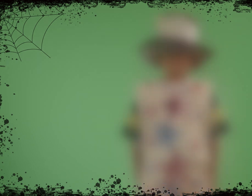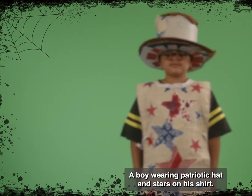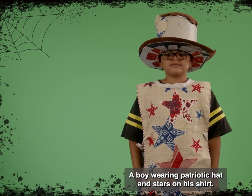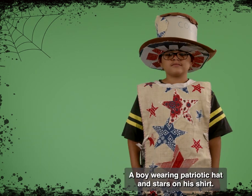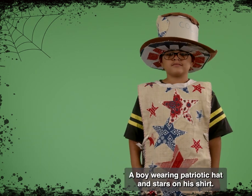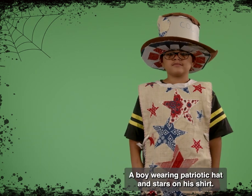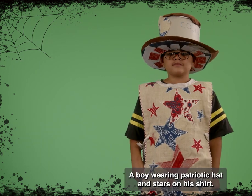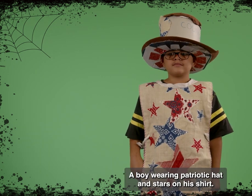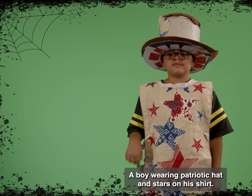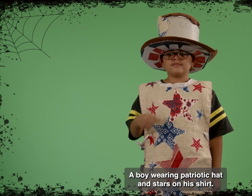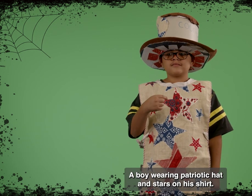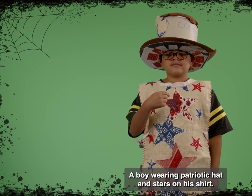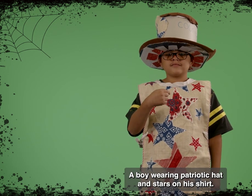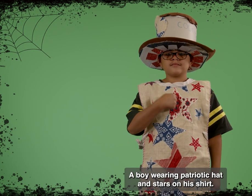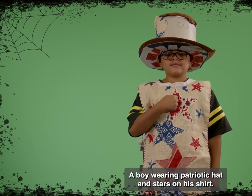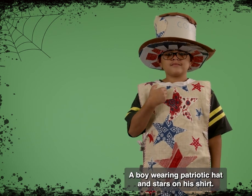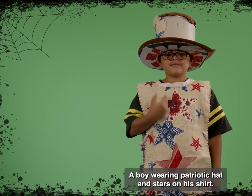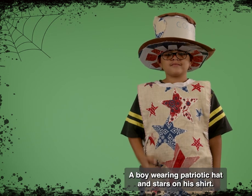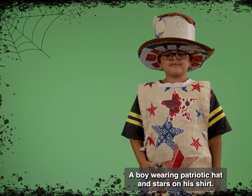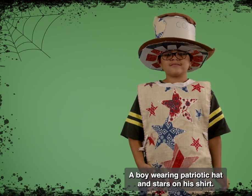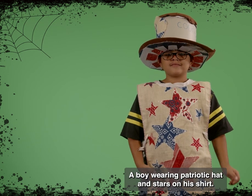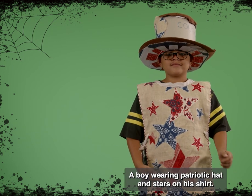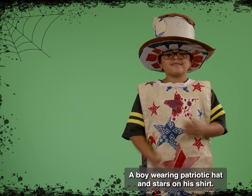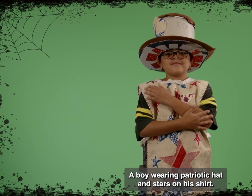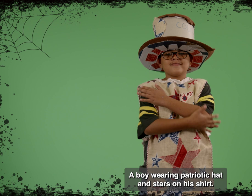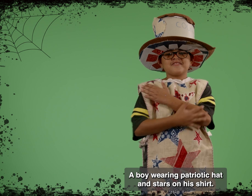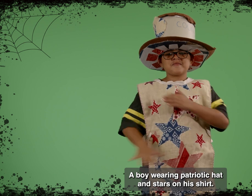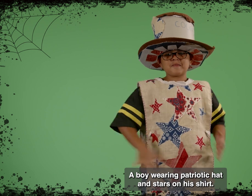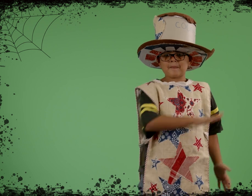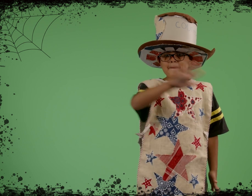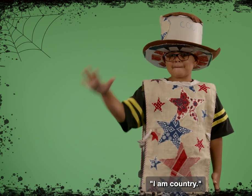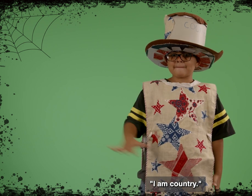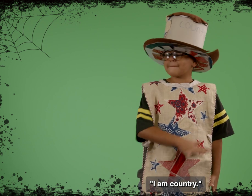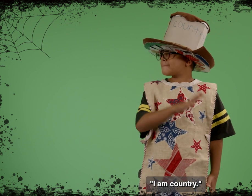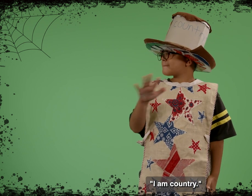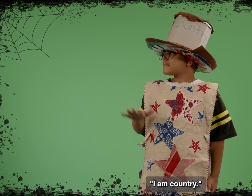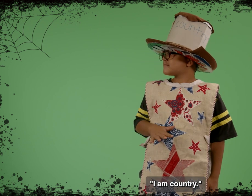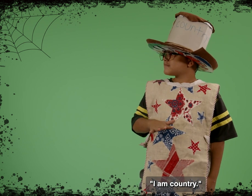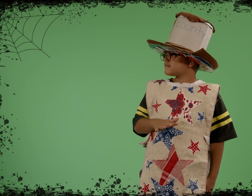A boy wearing patriotic hat and stars on his shirt. I am country.